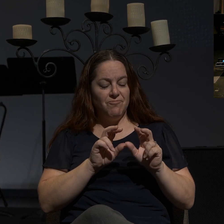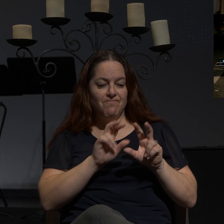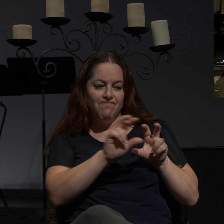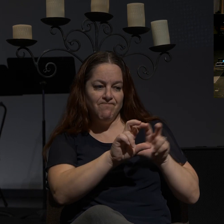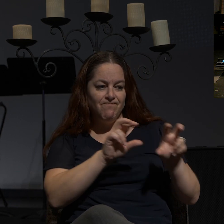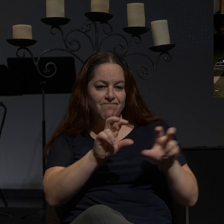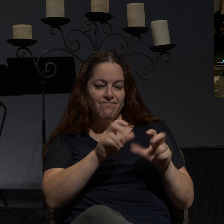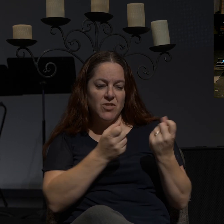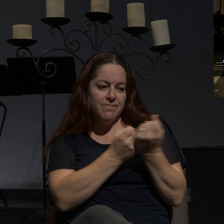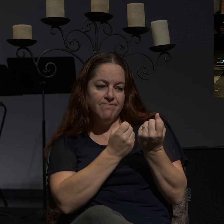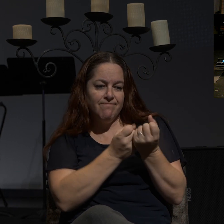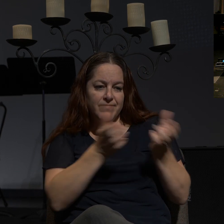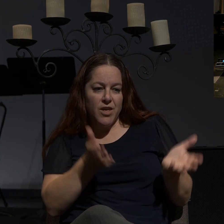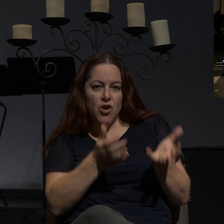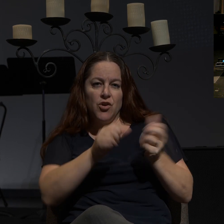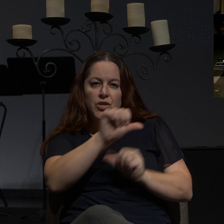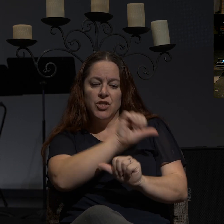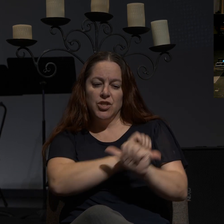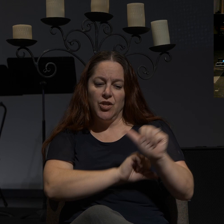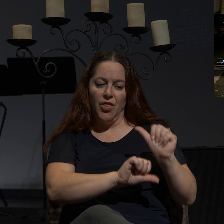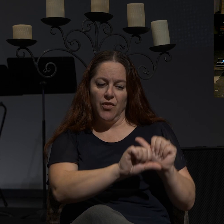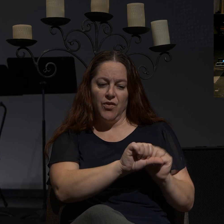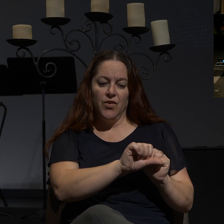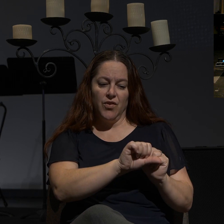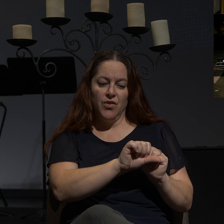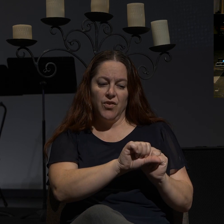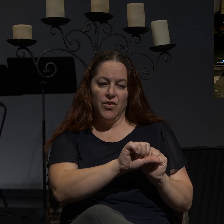other, to encourage each other